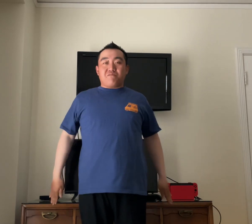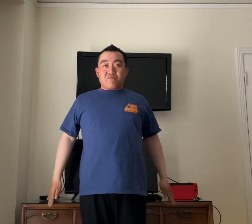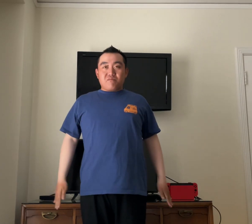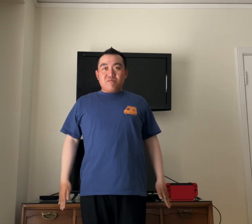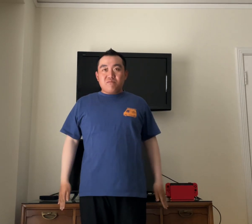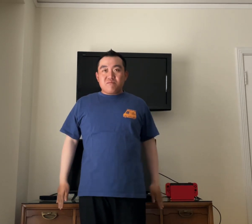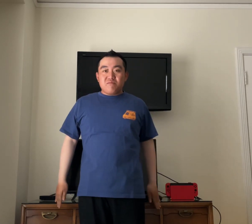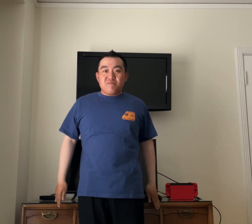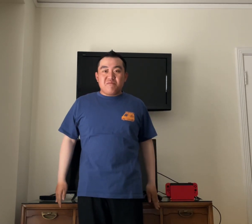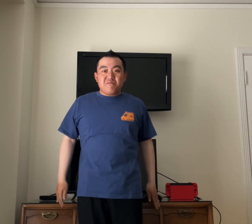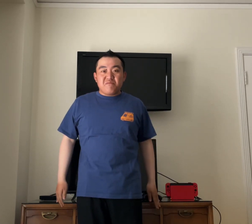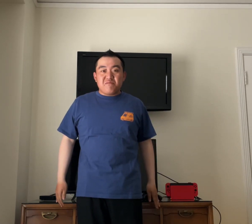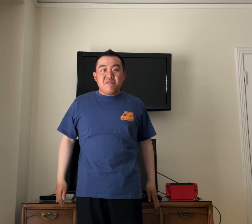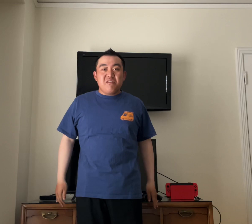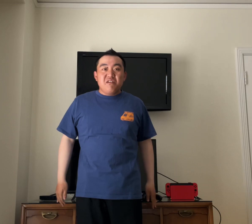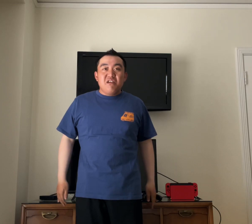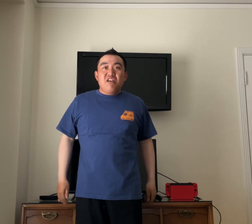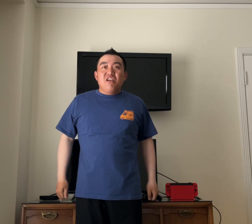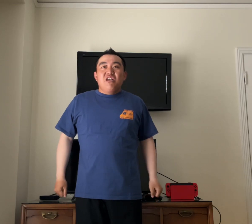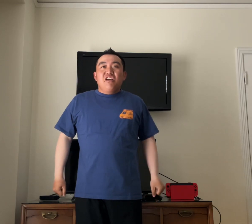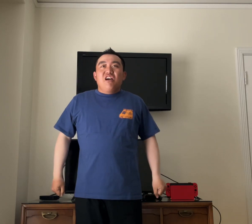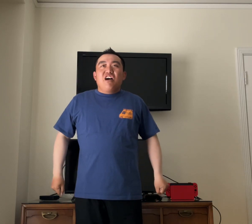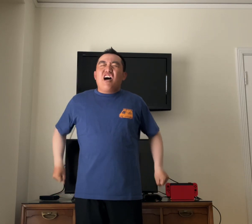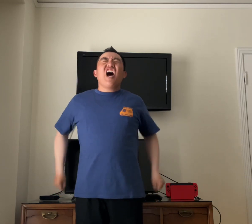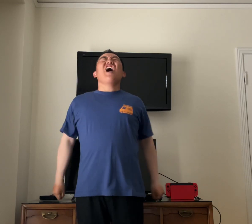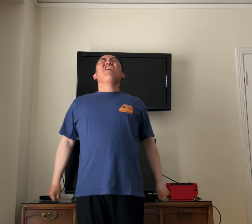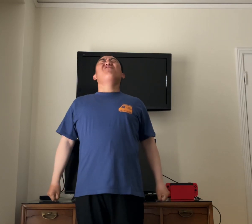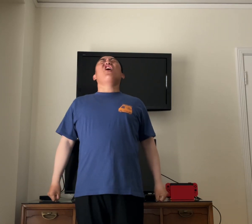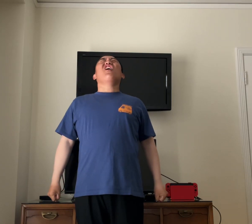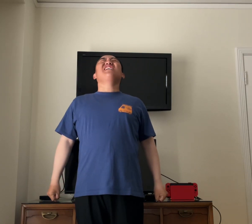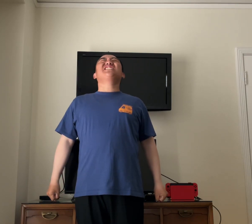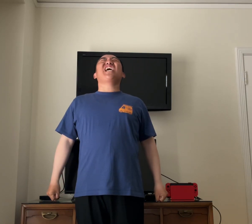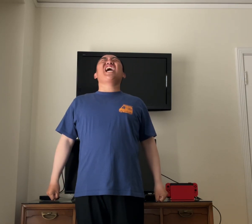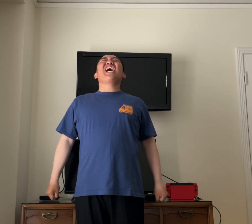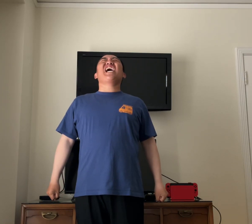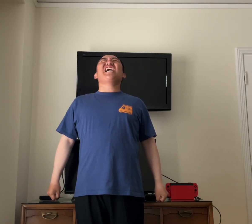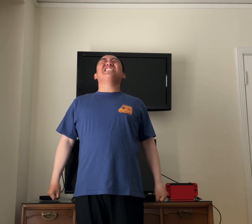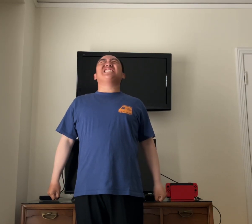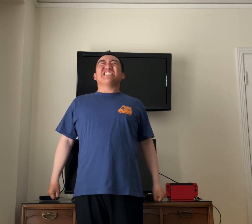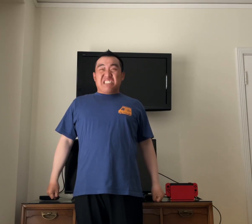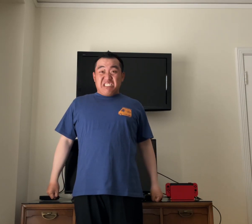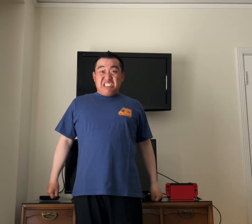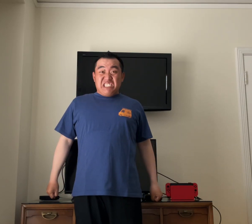should we keep down? Morons. Our voices! Will you two